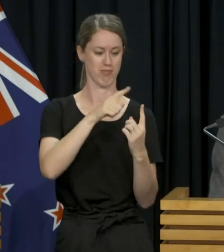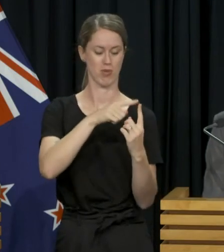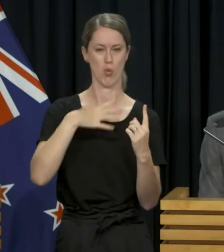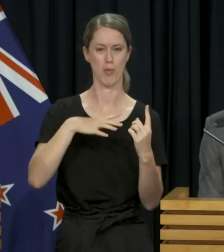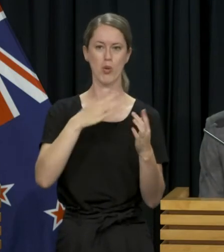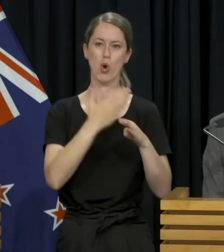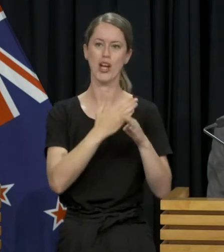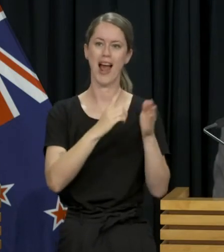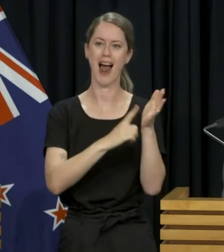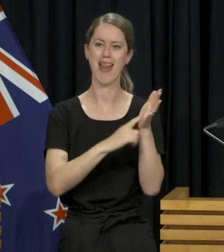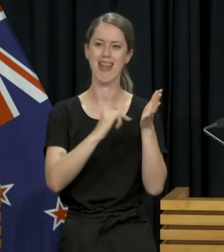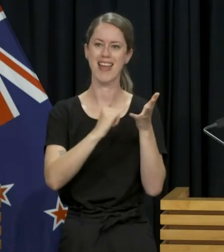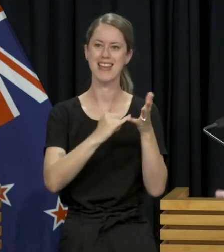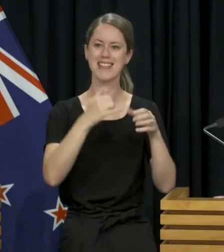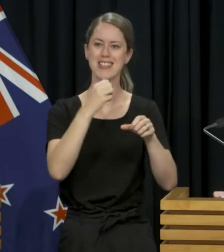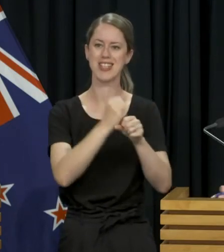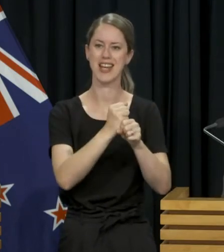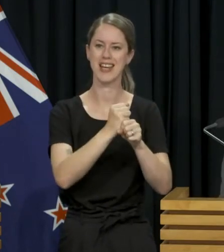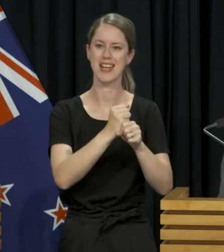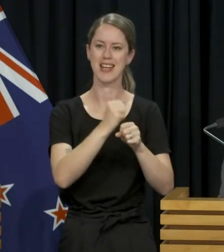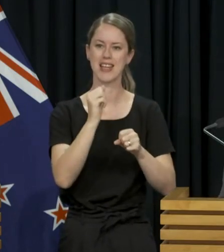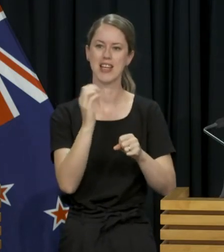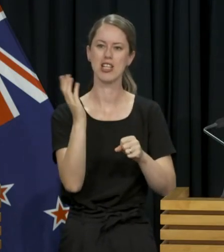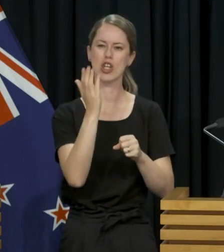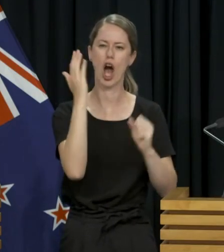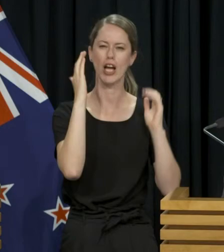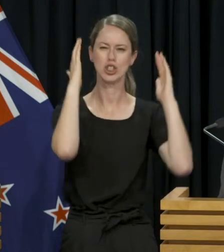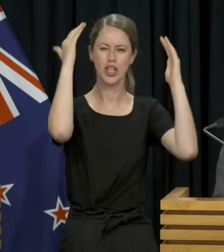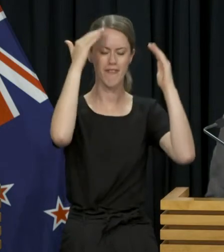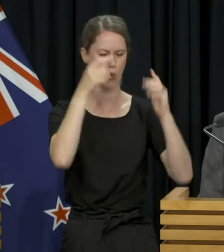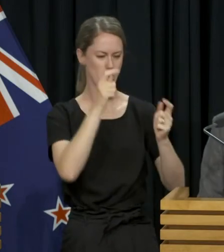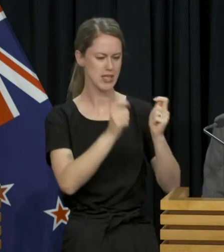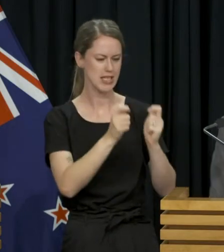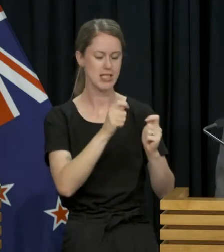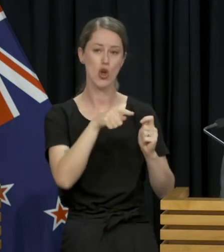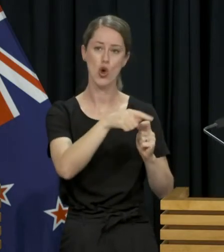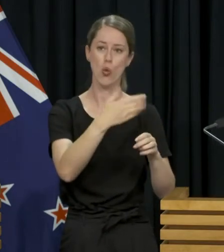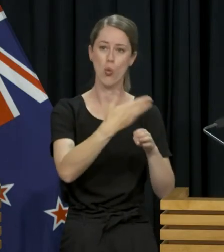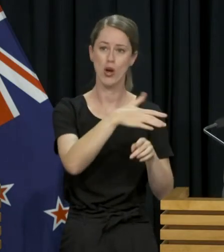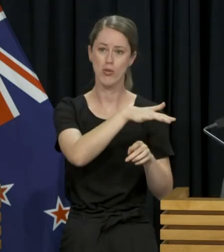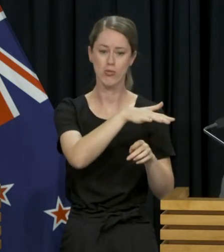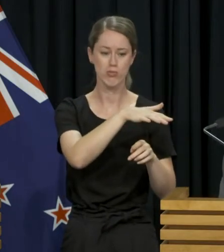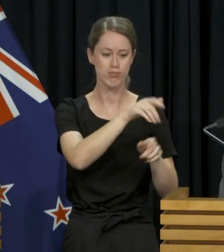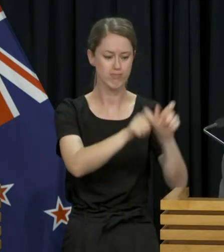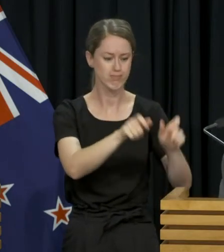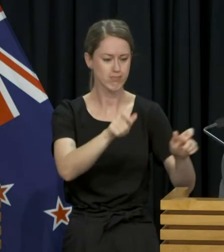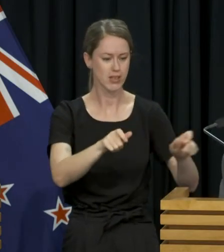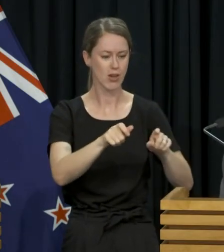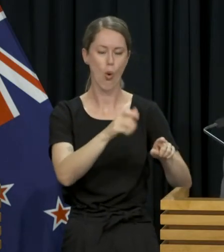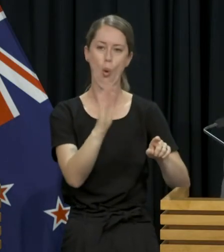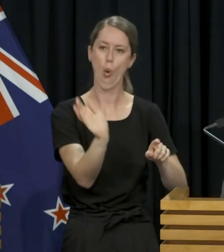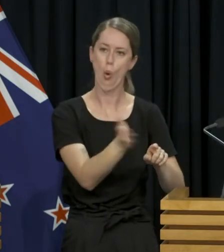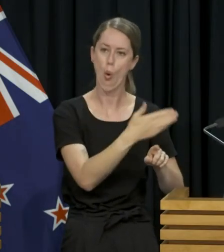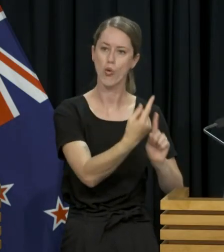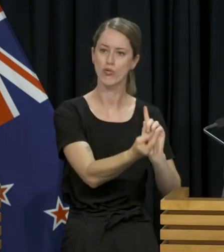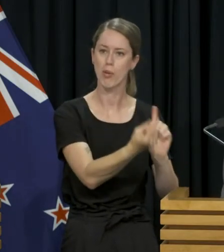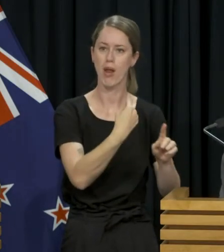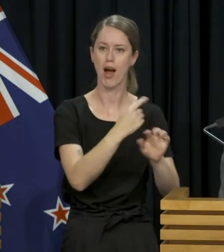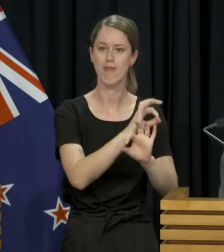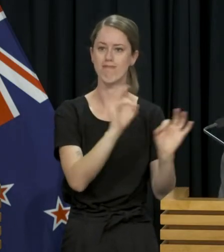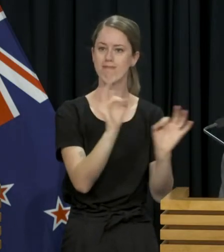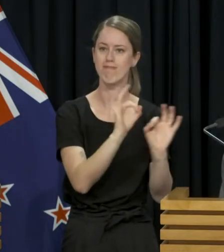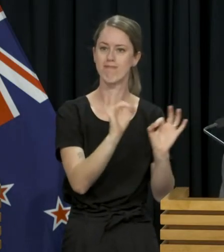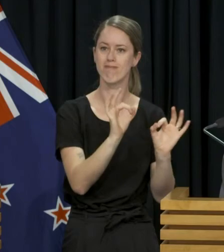Chef. All 9 contacts in the the laundry workplace have returned negative PCR test results and